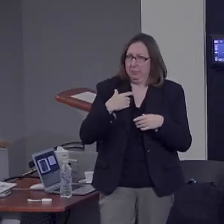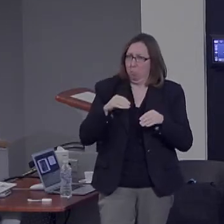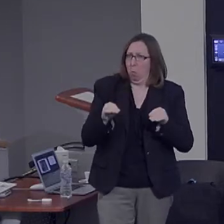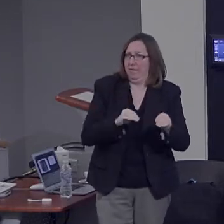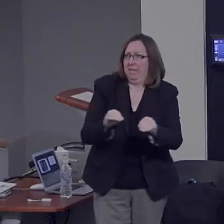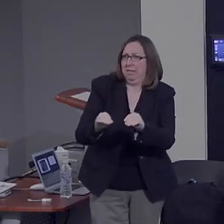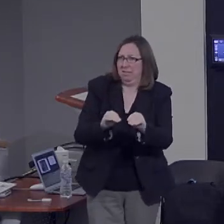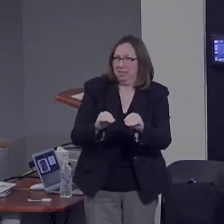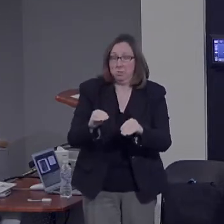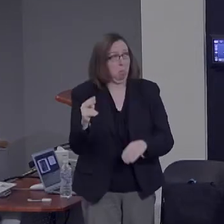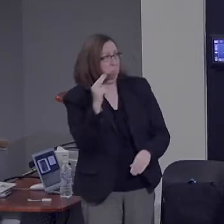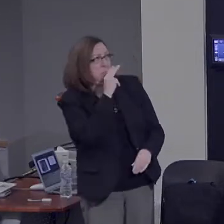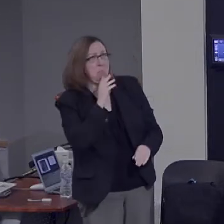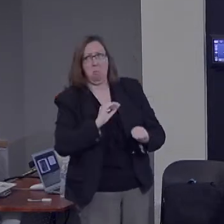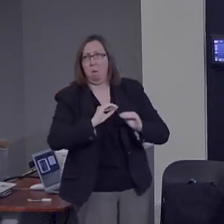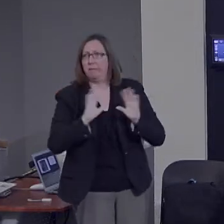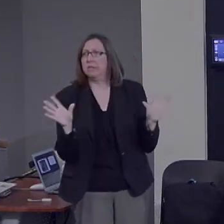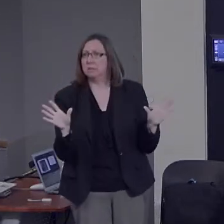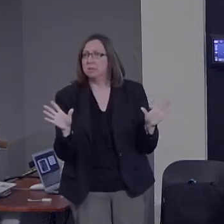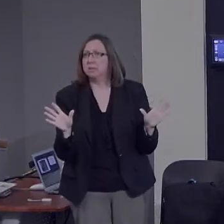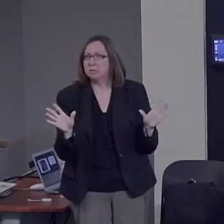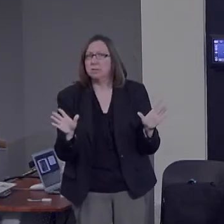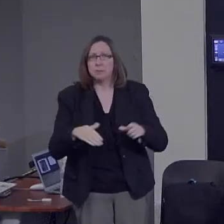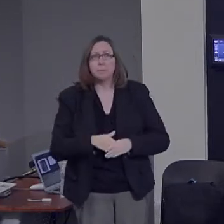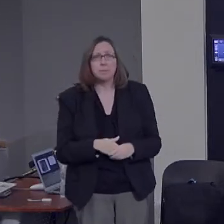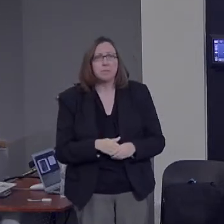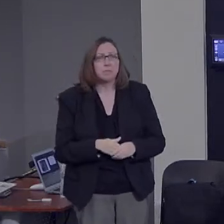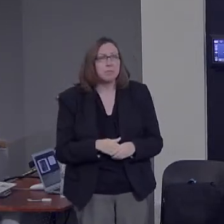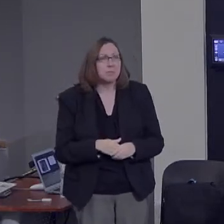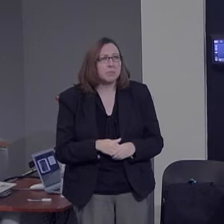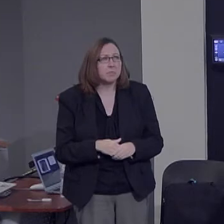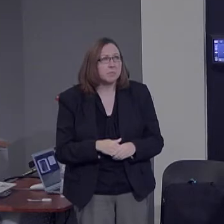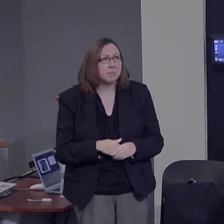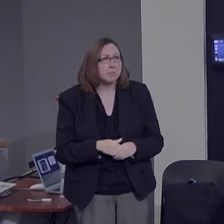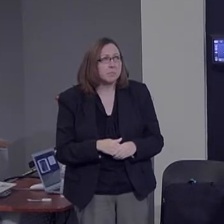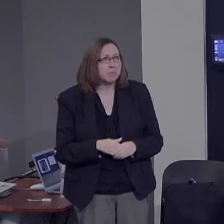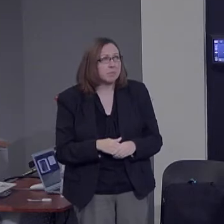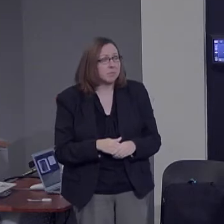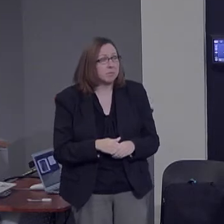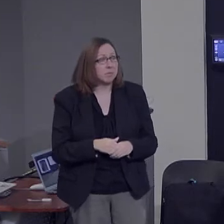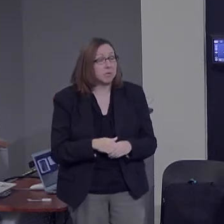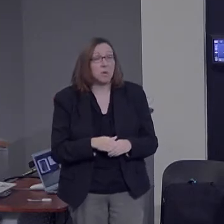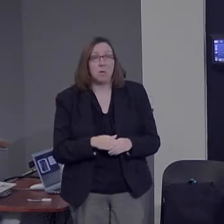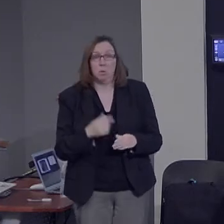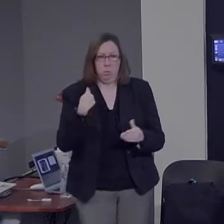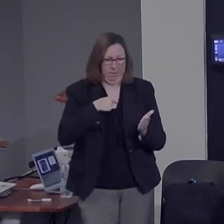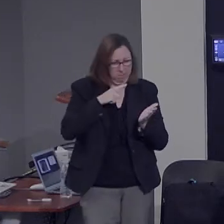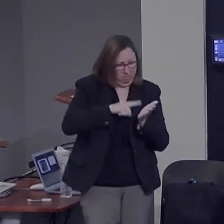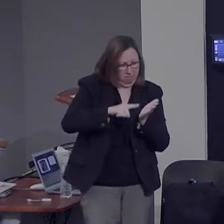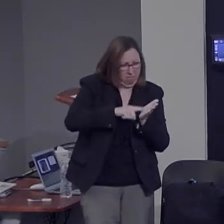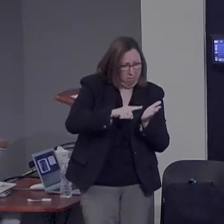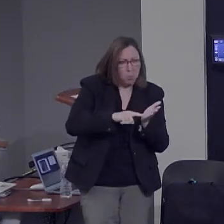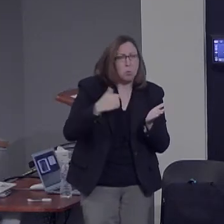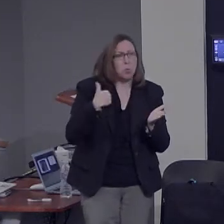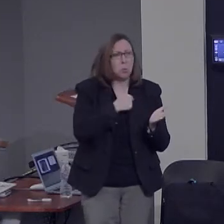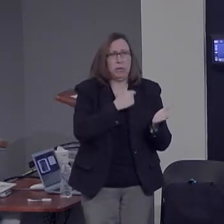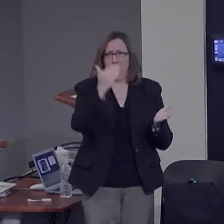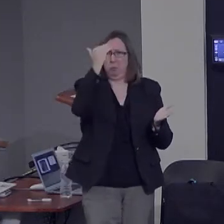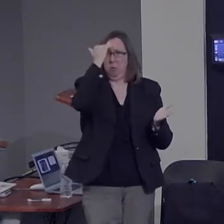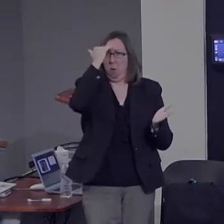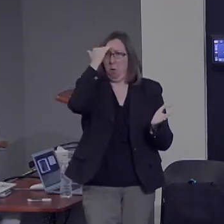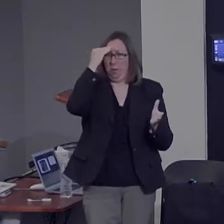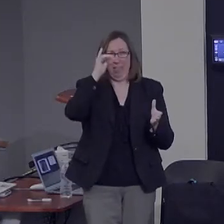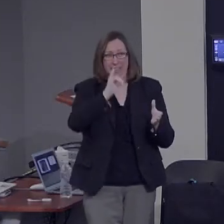obvious. By the way, people recorded from this area, their neurons, they are related to mouth and